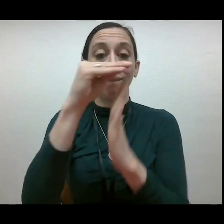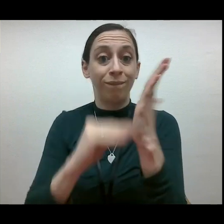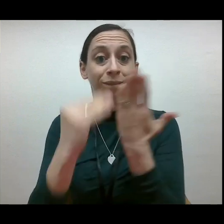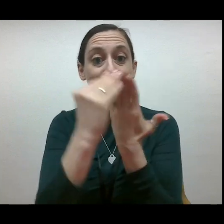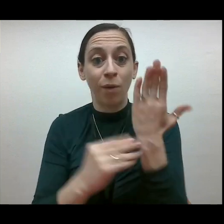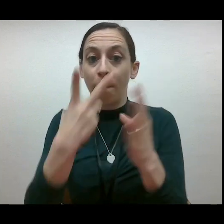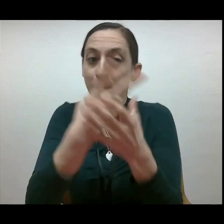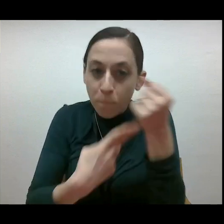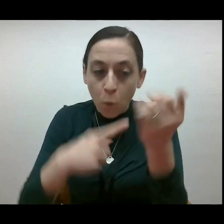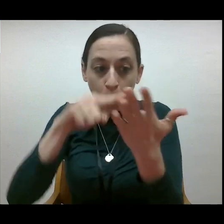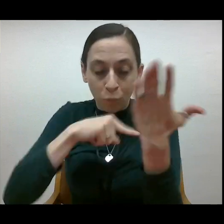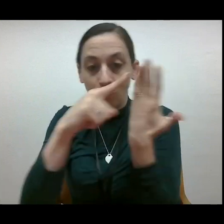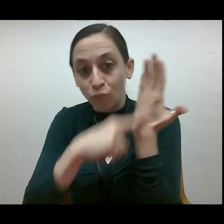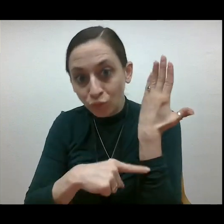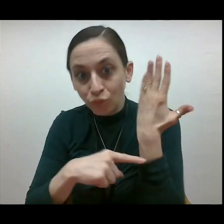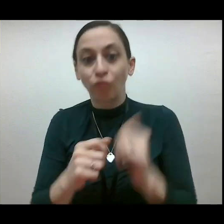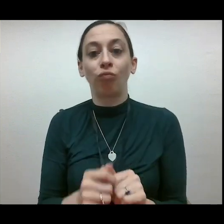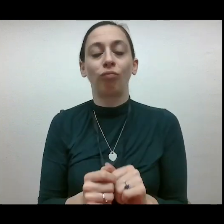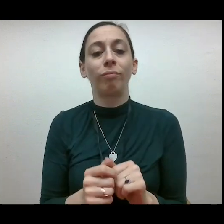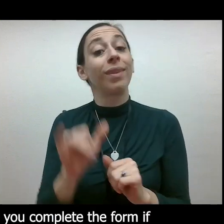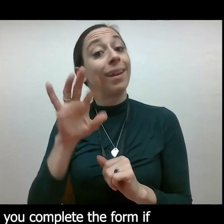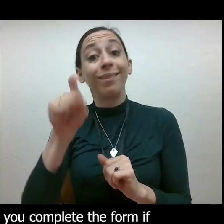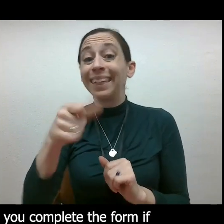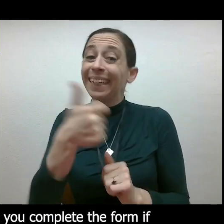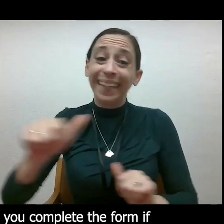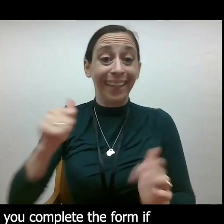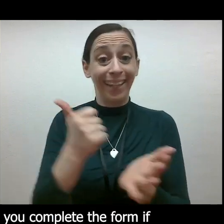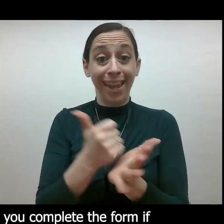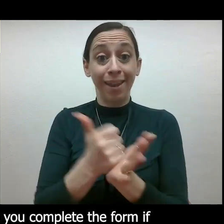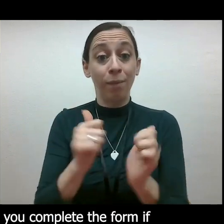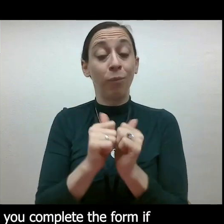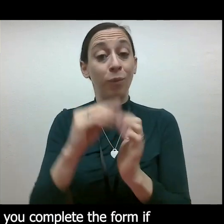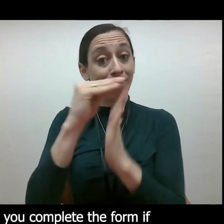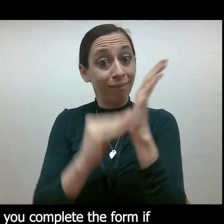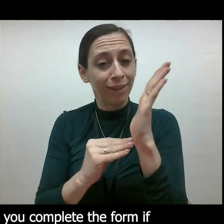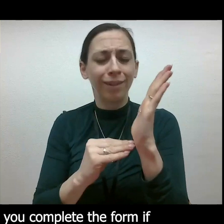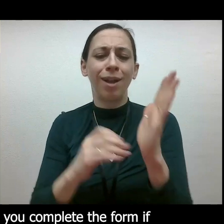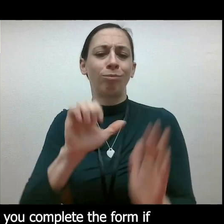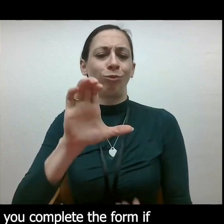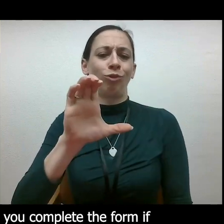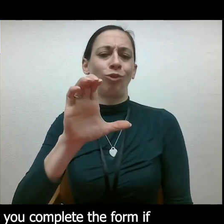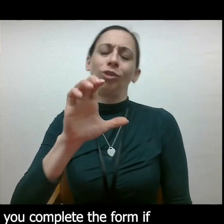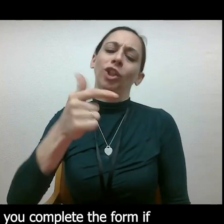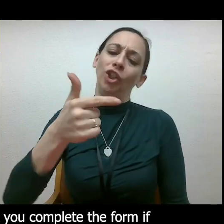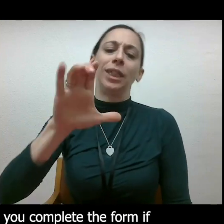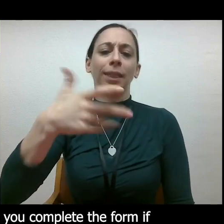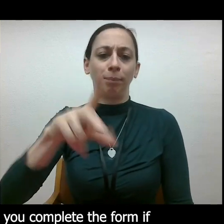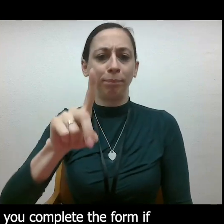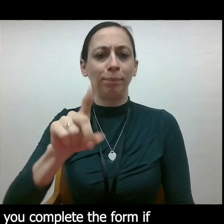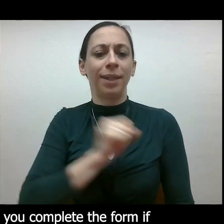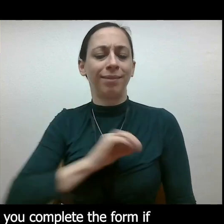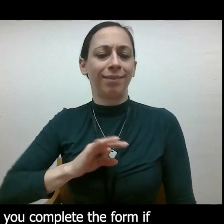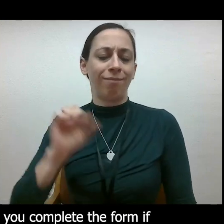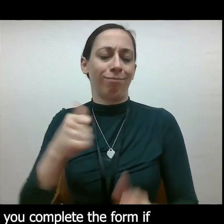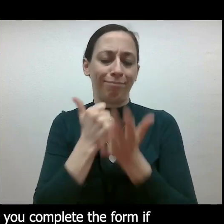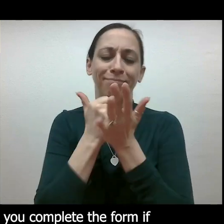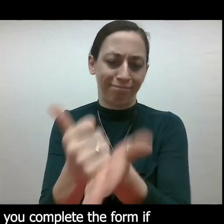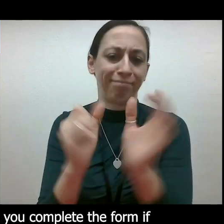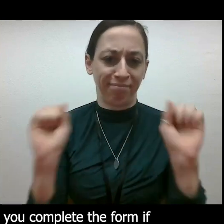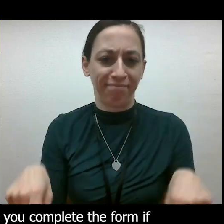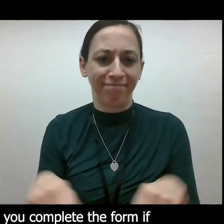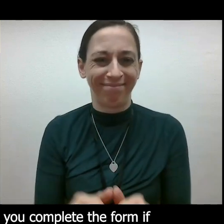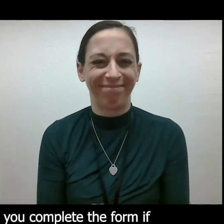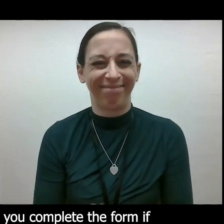Make sure you go ahead and fill out both sides of the form. GCPD staff are more than happy to help you complete the form if